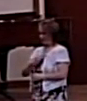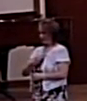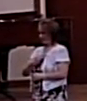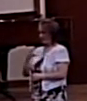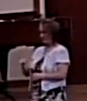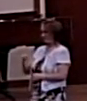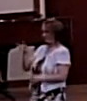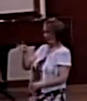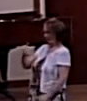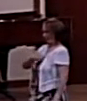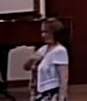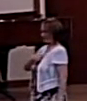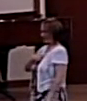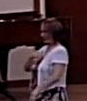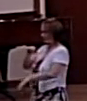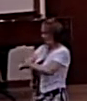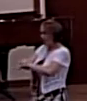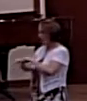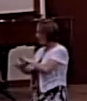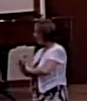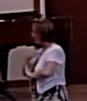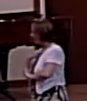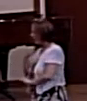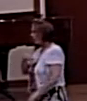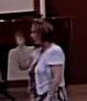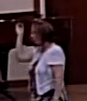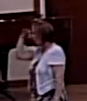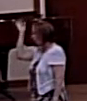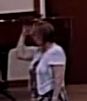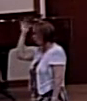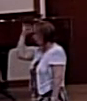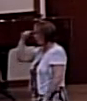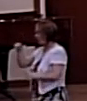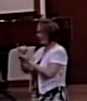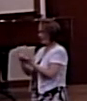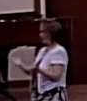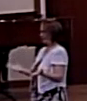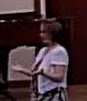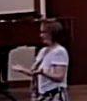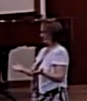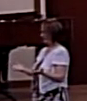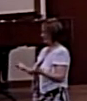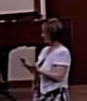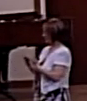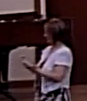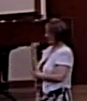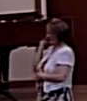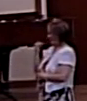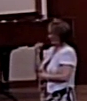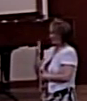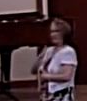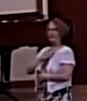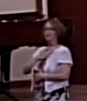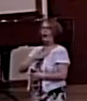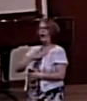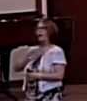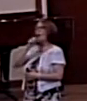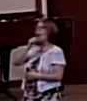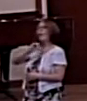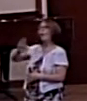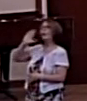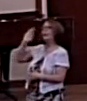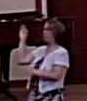find ourselves in bondage and we don't even know it. We don't even know it. You know, the thing is, as my old pastor, Brother